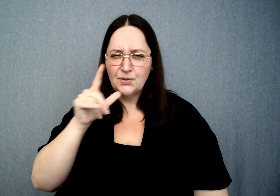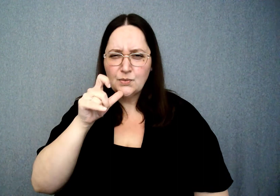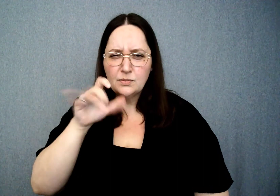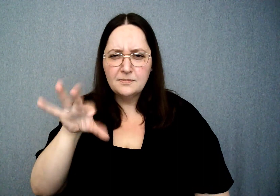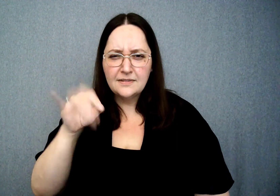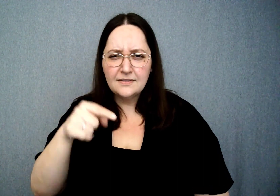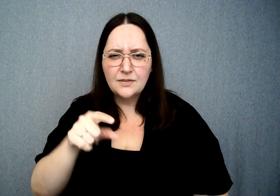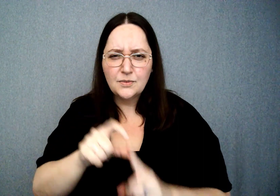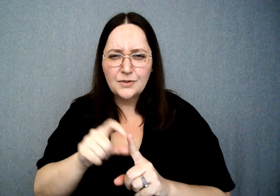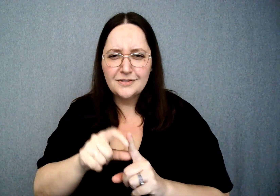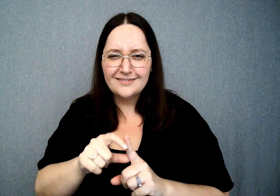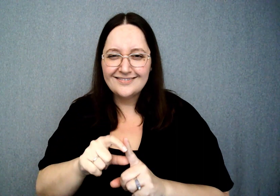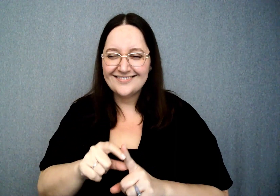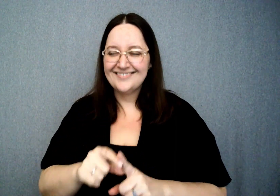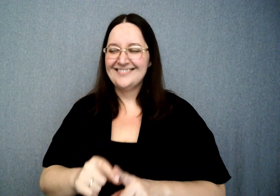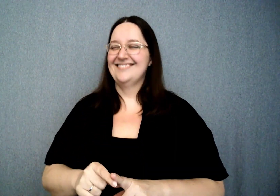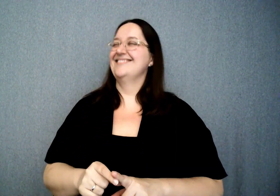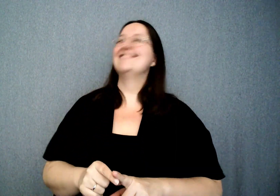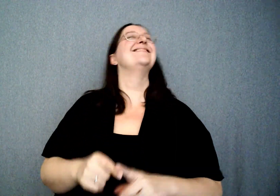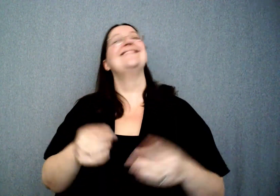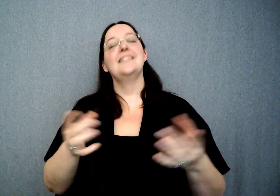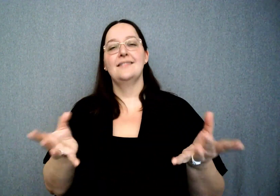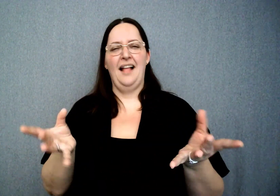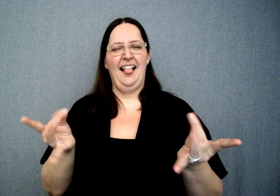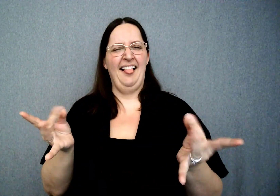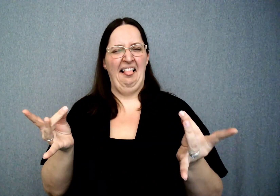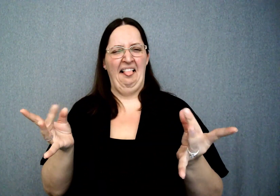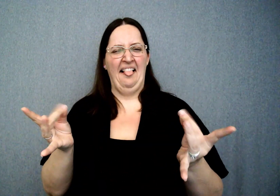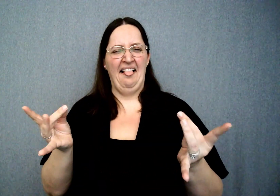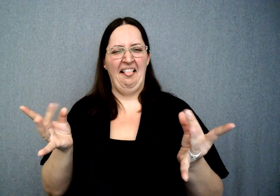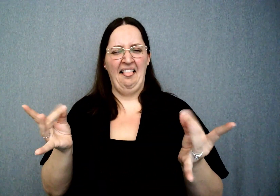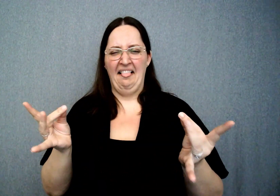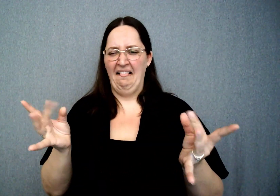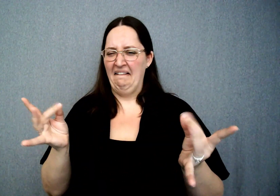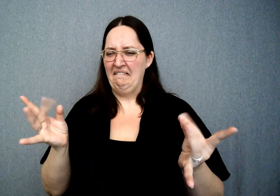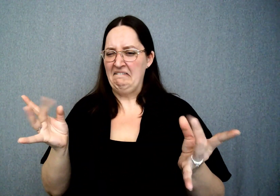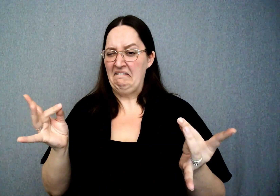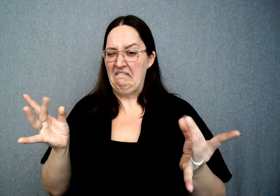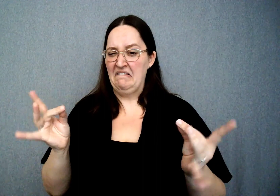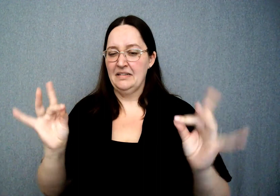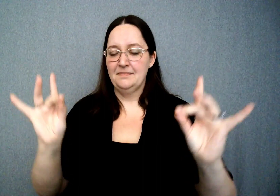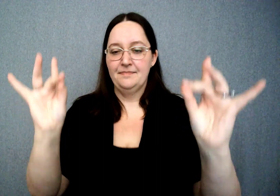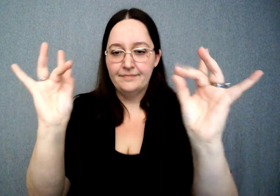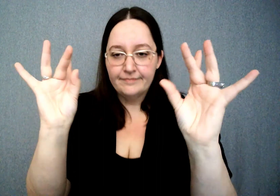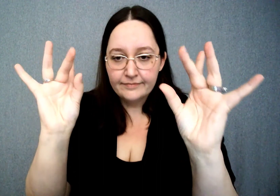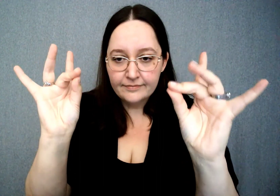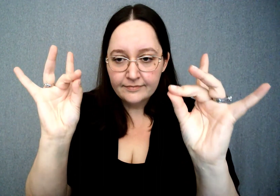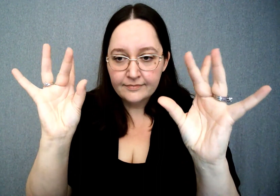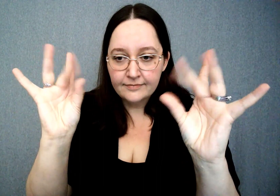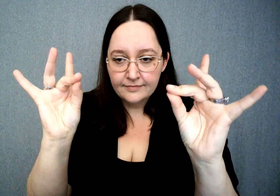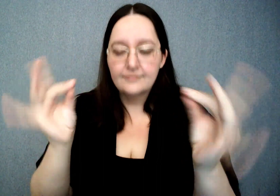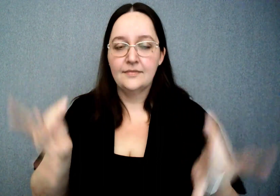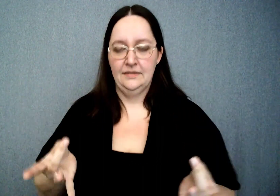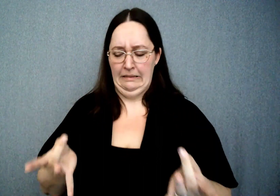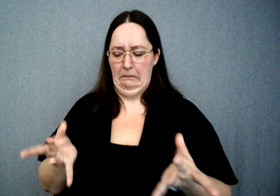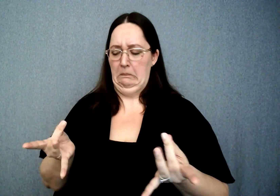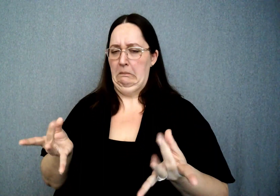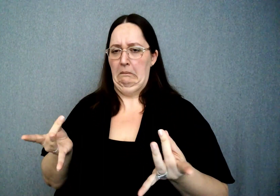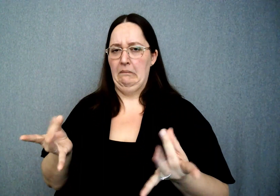Sticky. Who picked this word for a vocab? Sticky. You're going to open and close the number 8